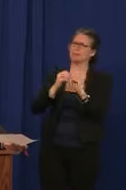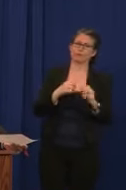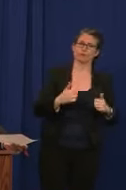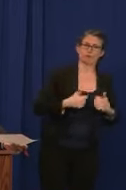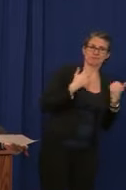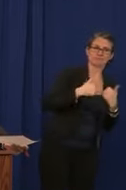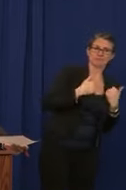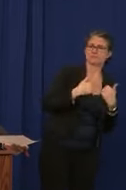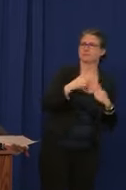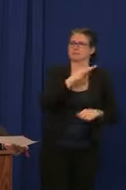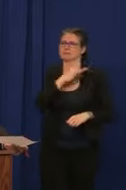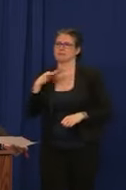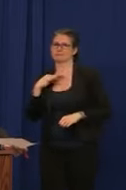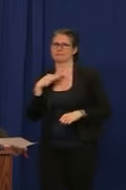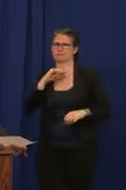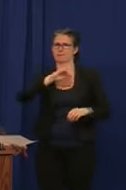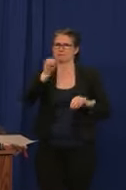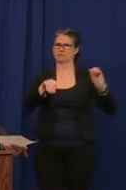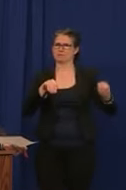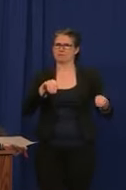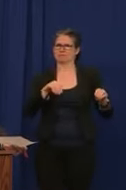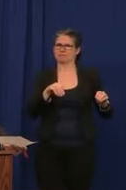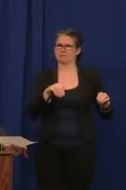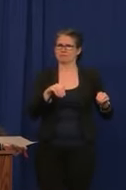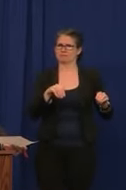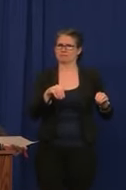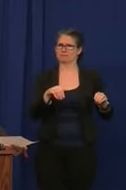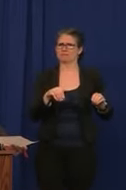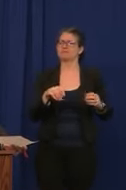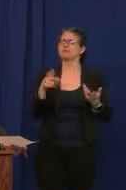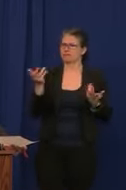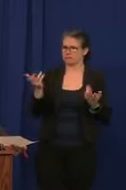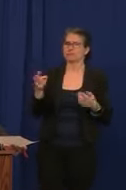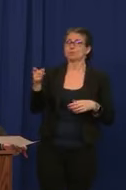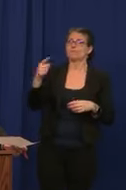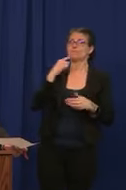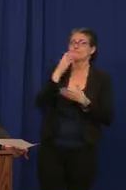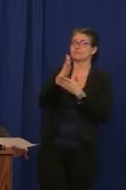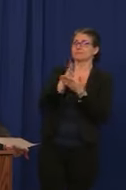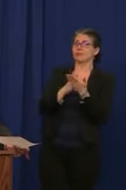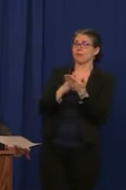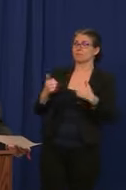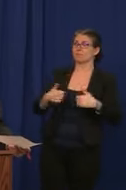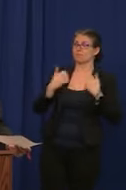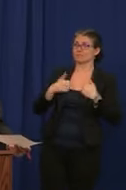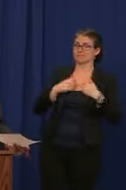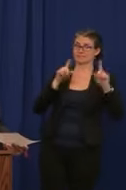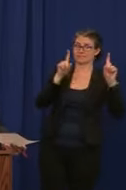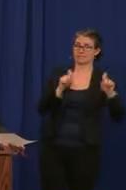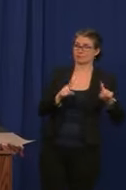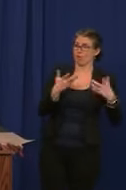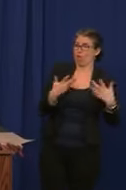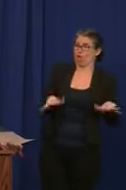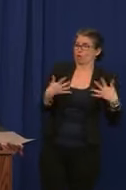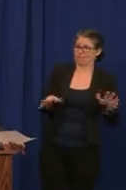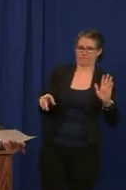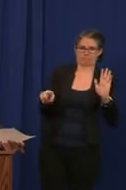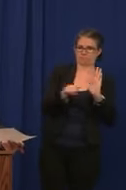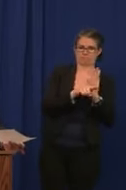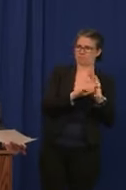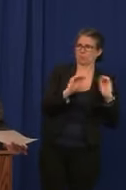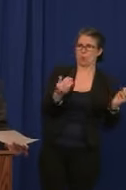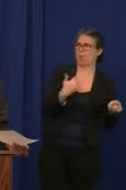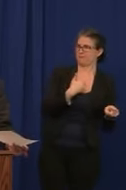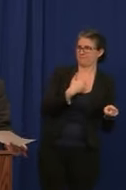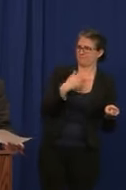or staff in those facilities test negative, do you have plans to, you know, test them again given the incubation period, or what's going on with that?